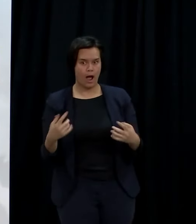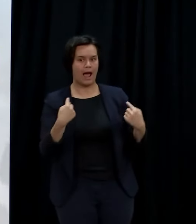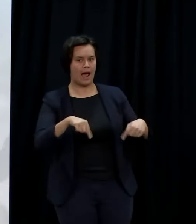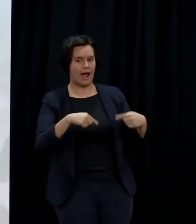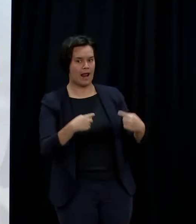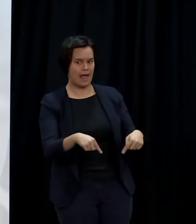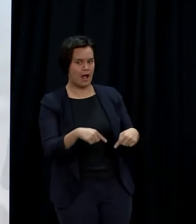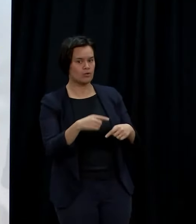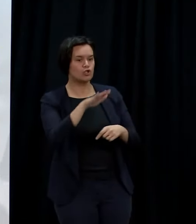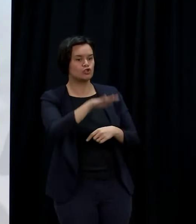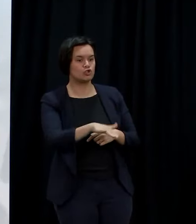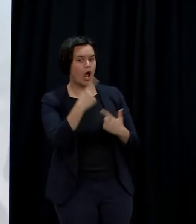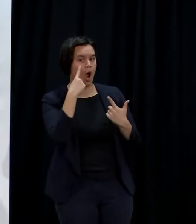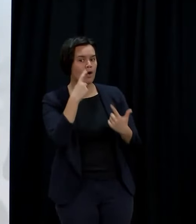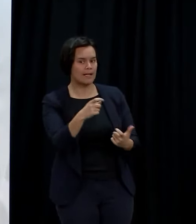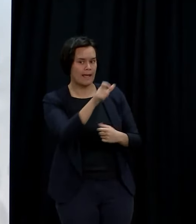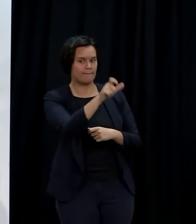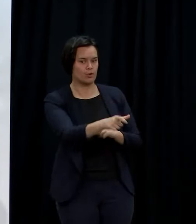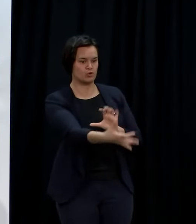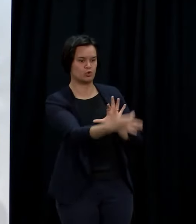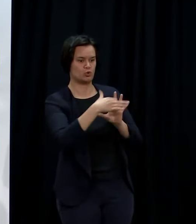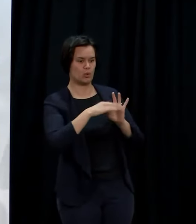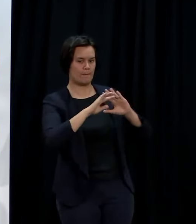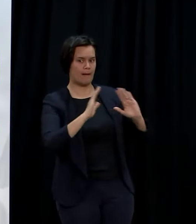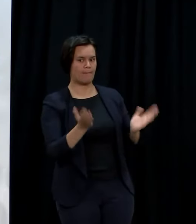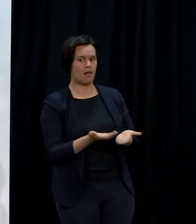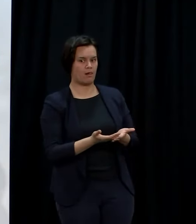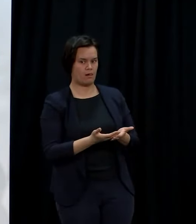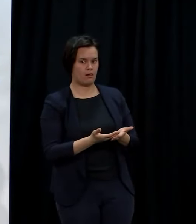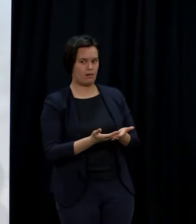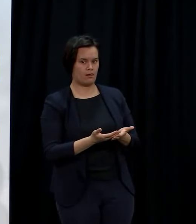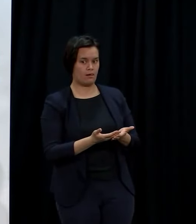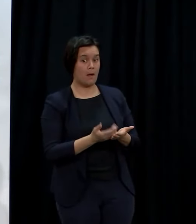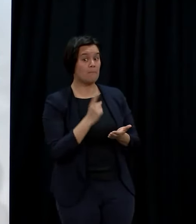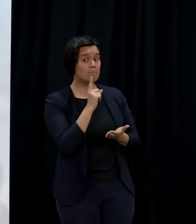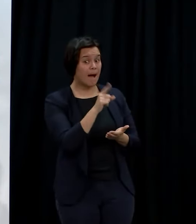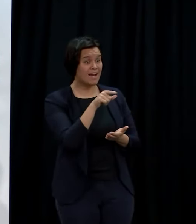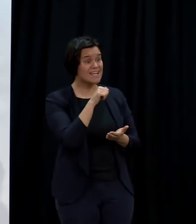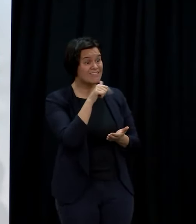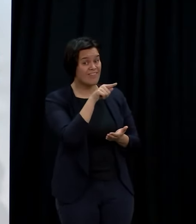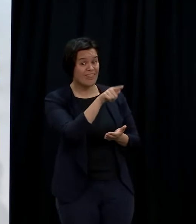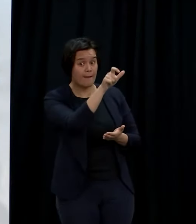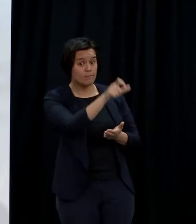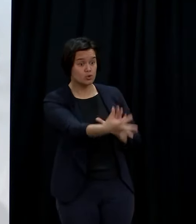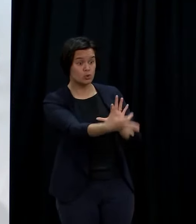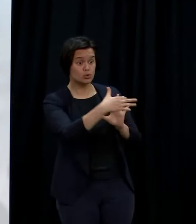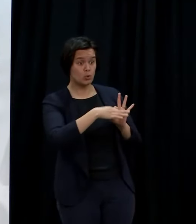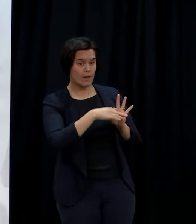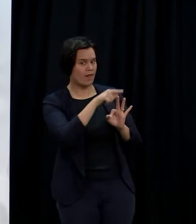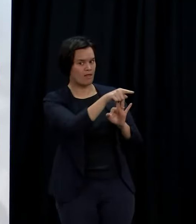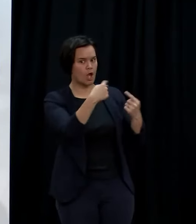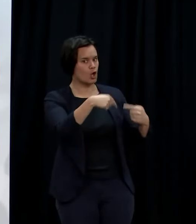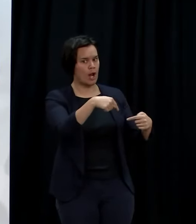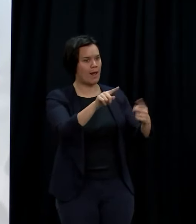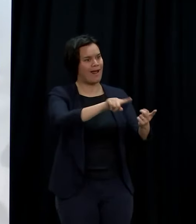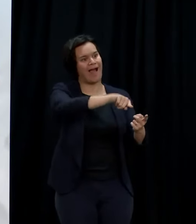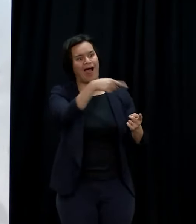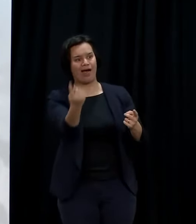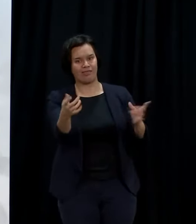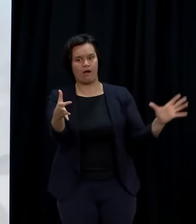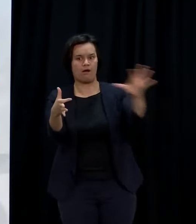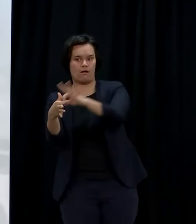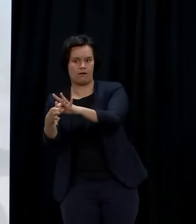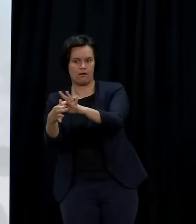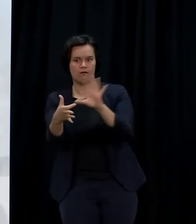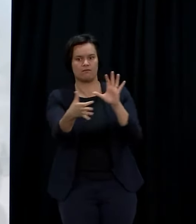for the vulnerable and dependent, but they must be exclusive, and that is only for level 3. And I'll expand a bit more on the detail of that on Monday, but